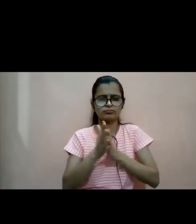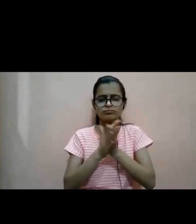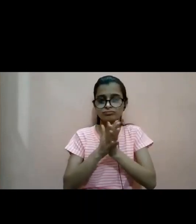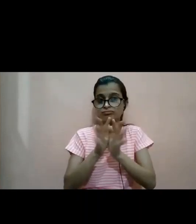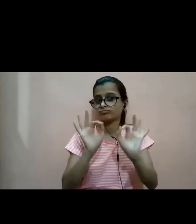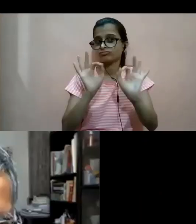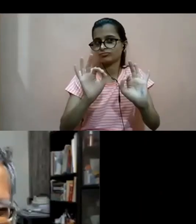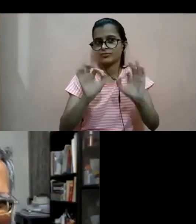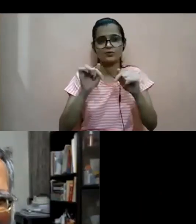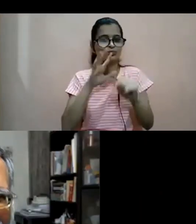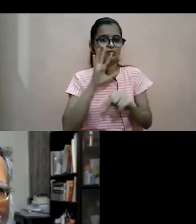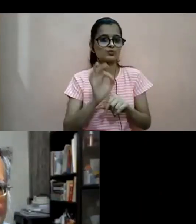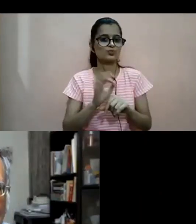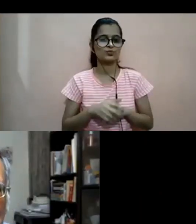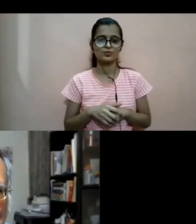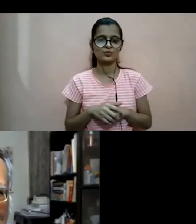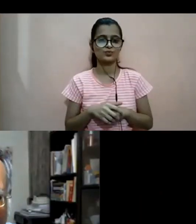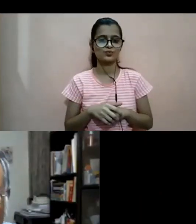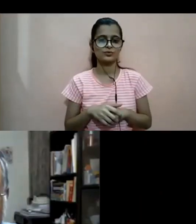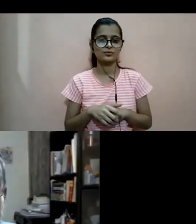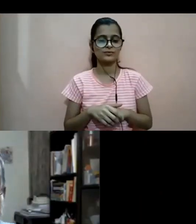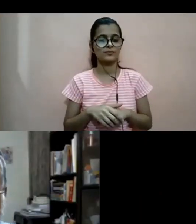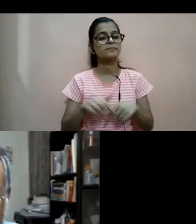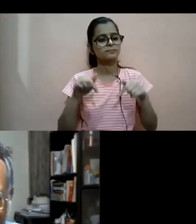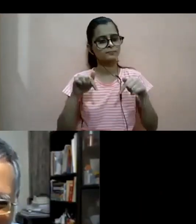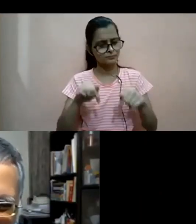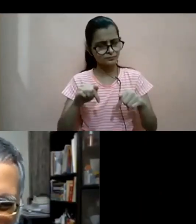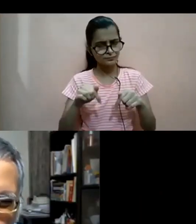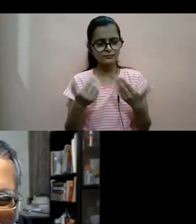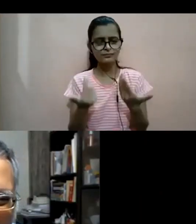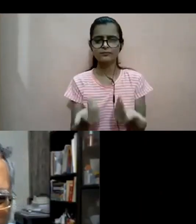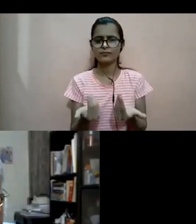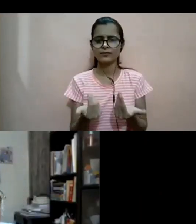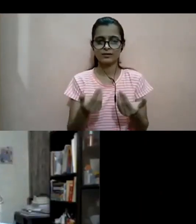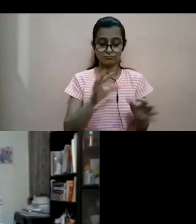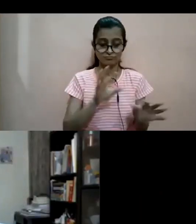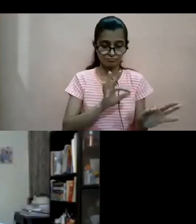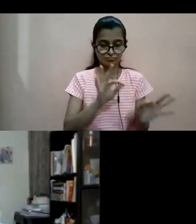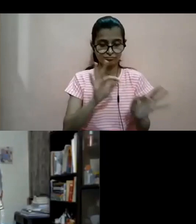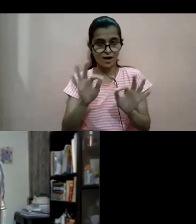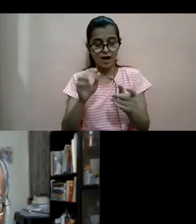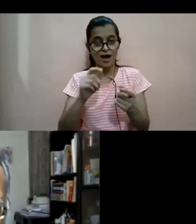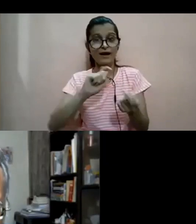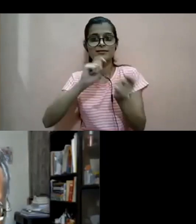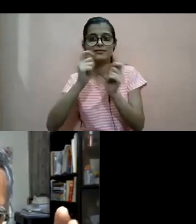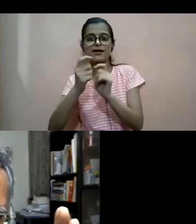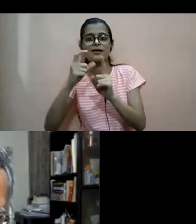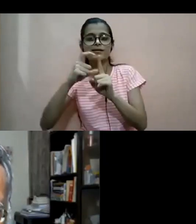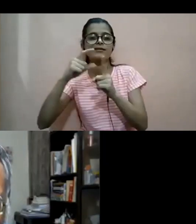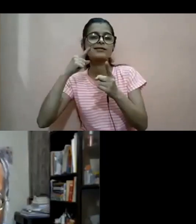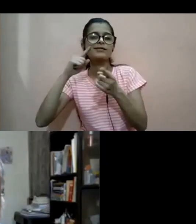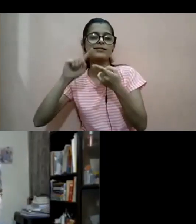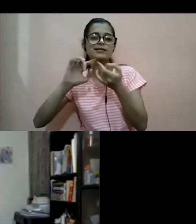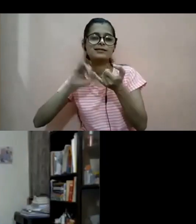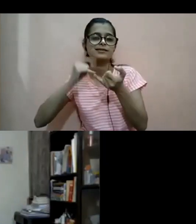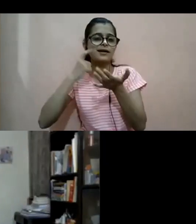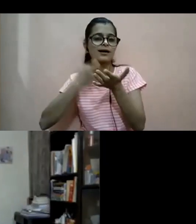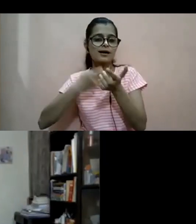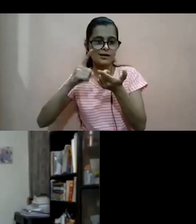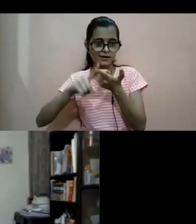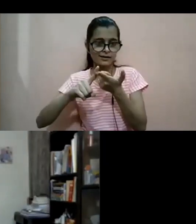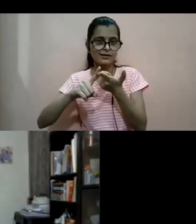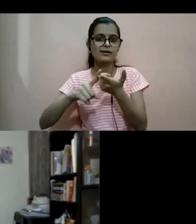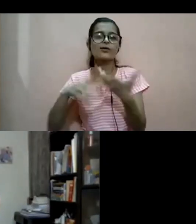provocative. Well, you try to shift the way we looked at desire, the way we conceptualize